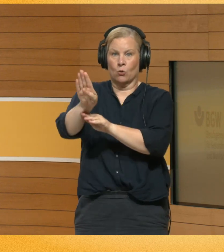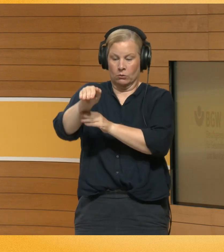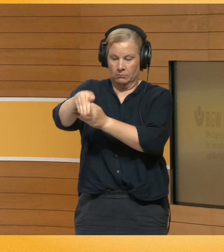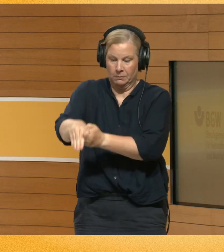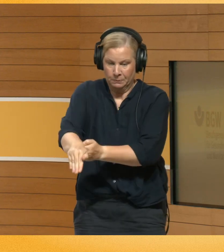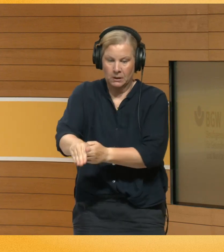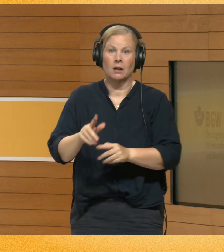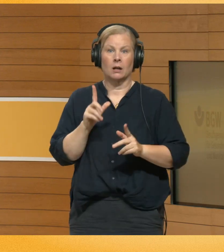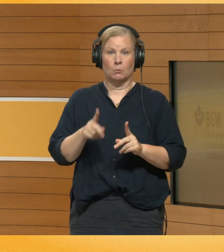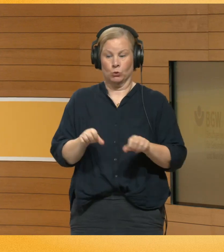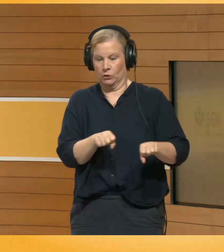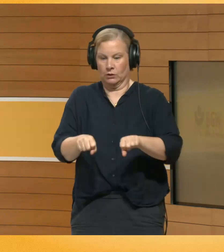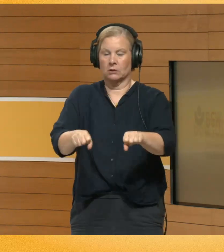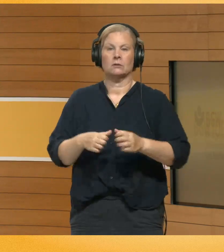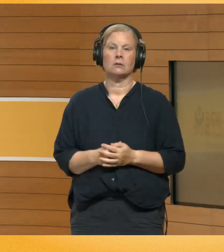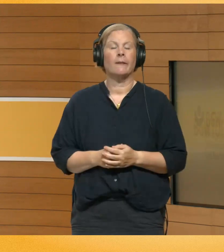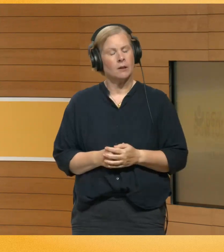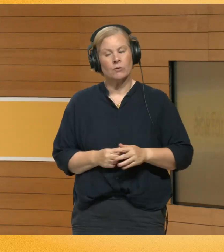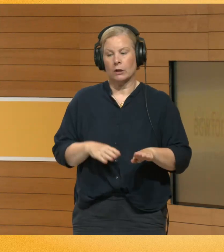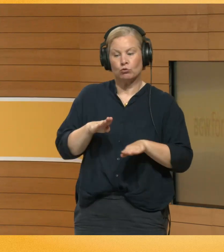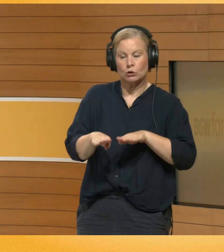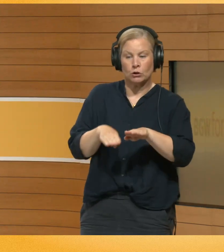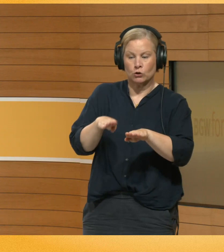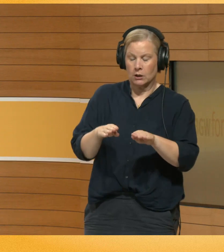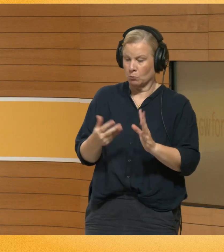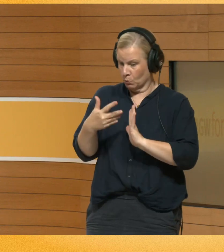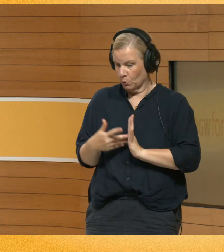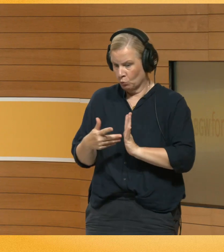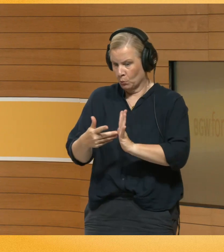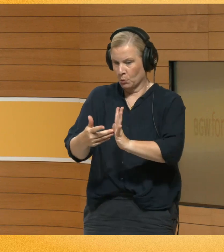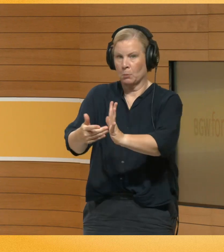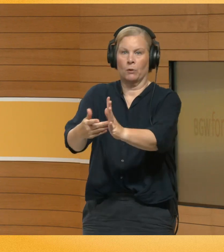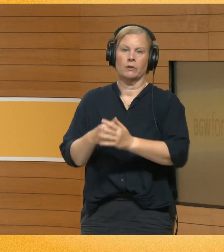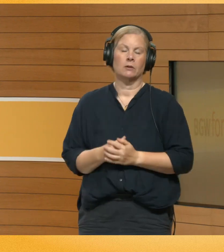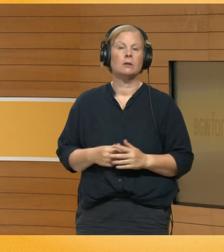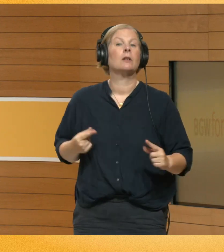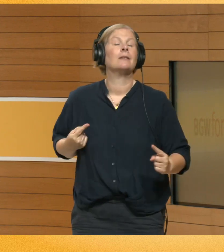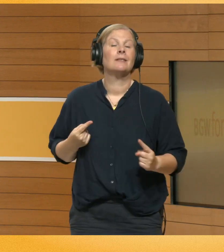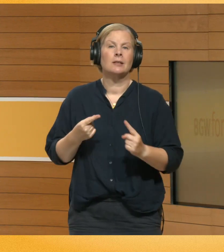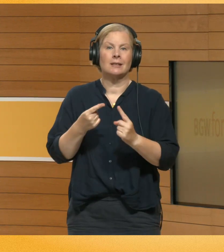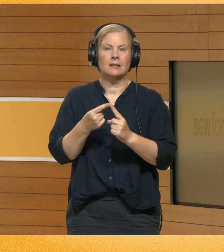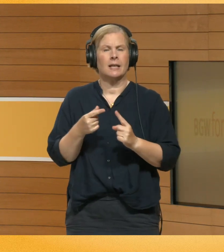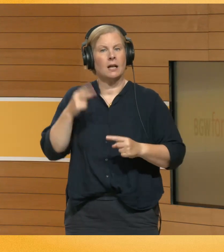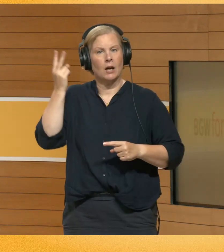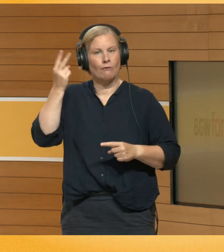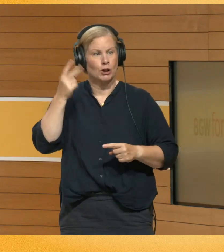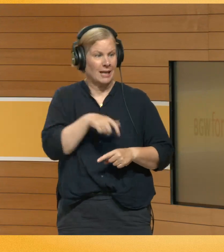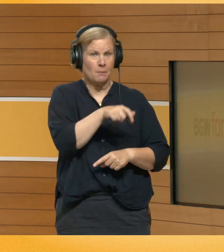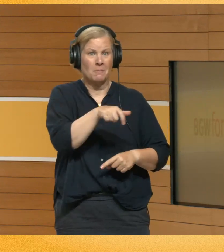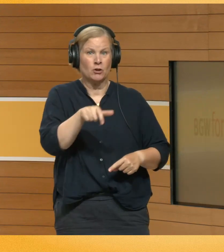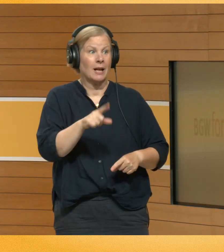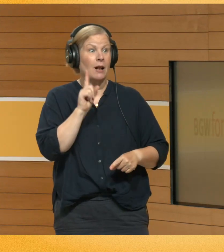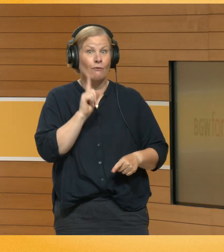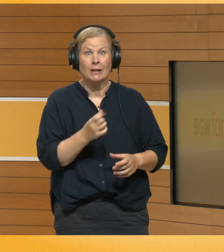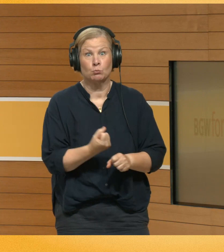at step by step, and to understand what the workers were doing from the point that the patient is expiring to the point